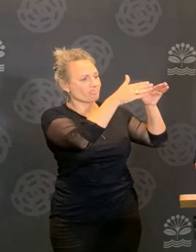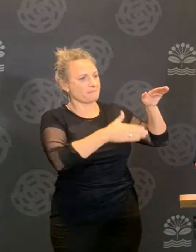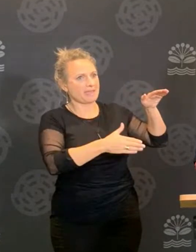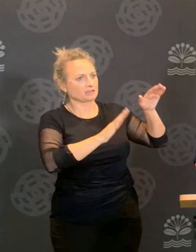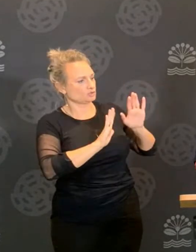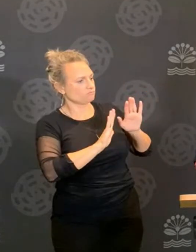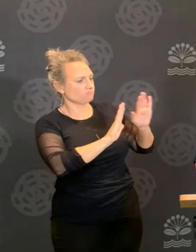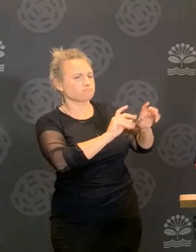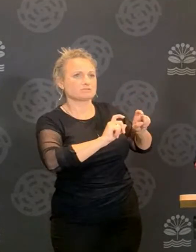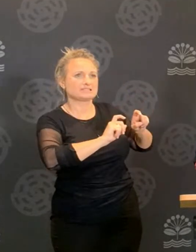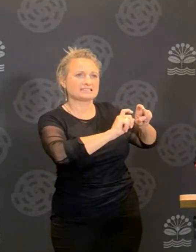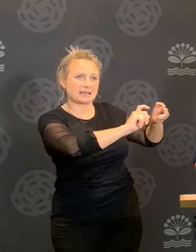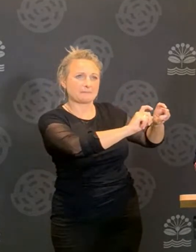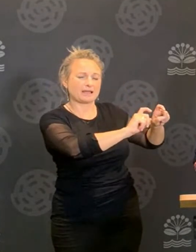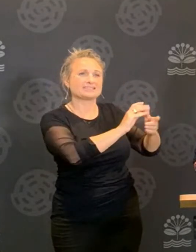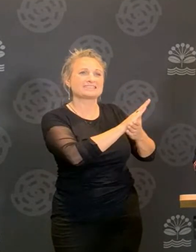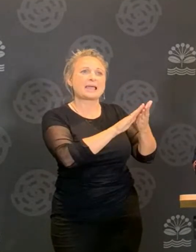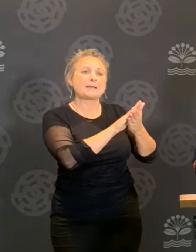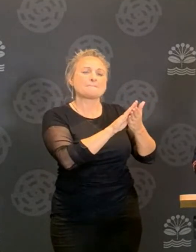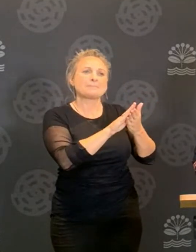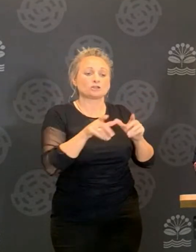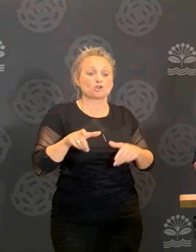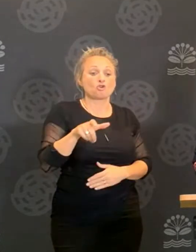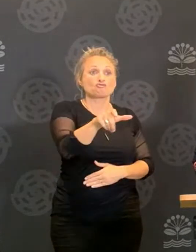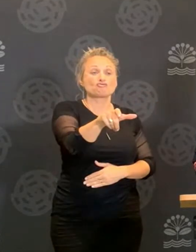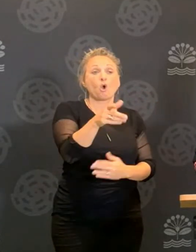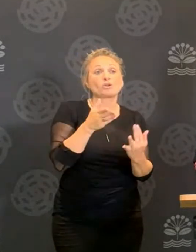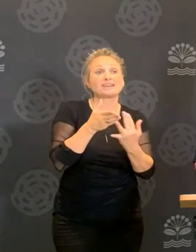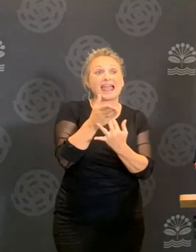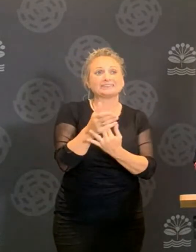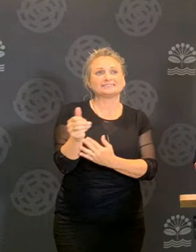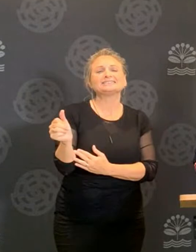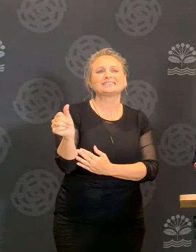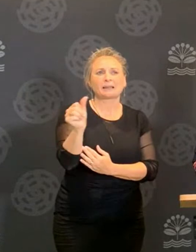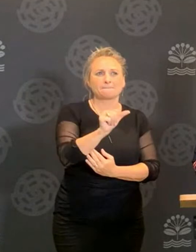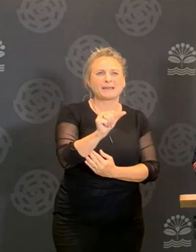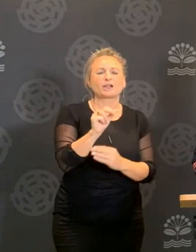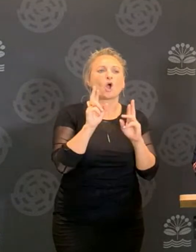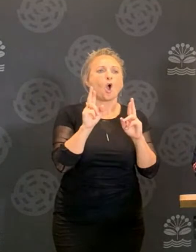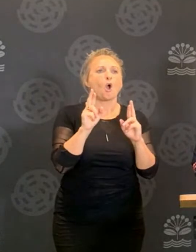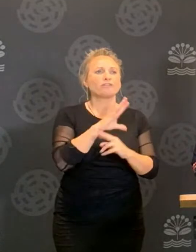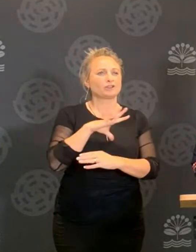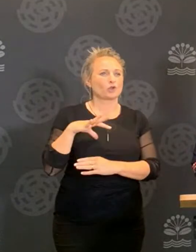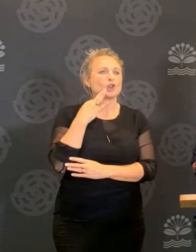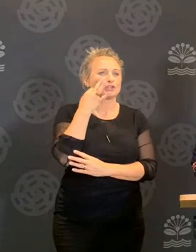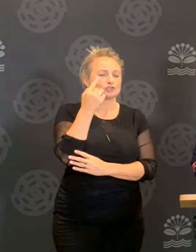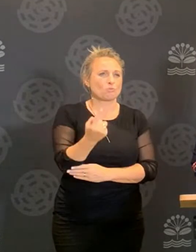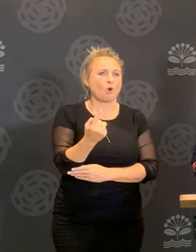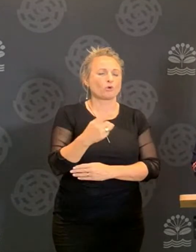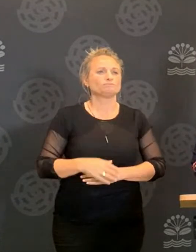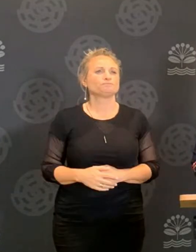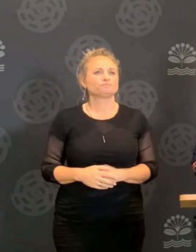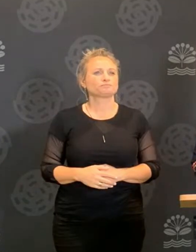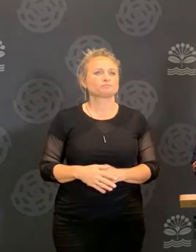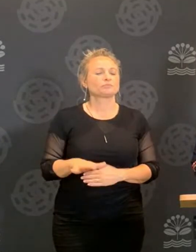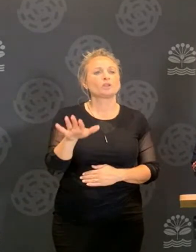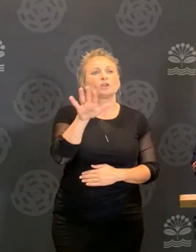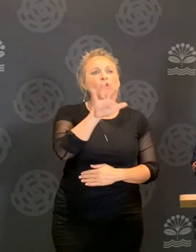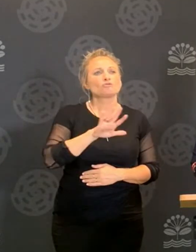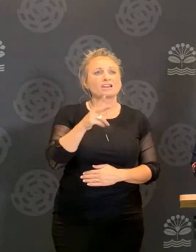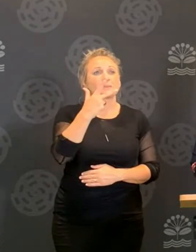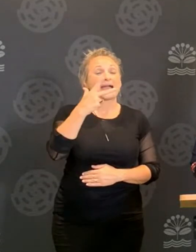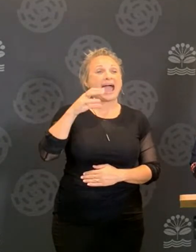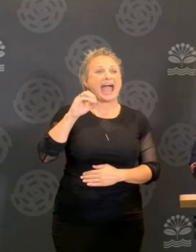road, and we're looking at that either tomorrow or earlier if possible. We do have around about